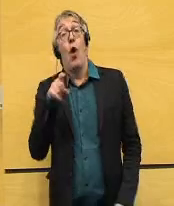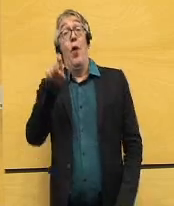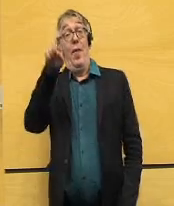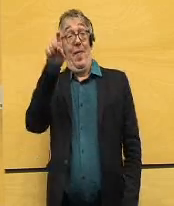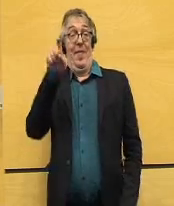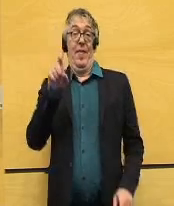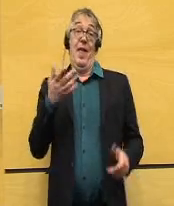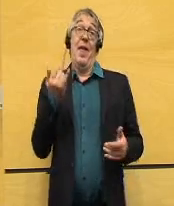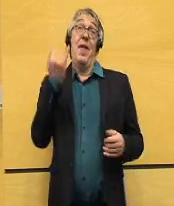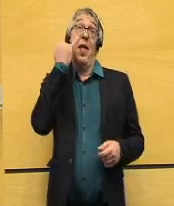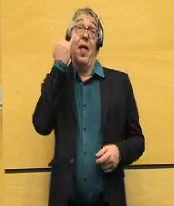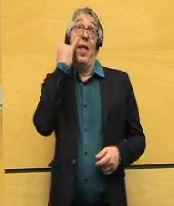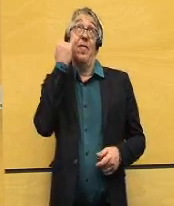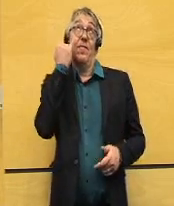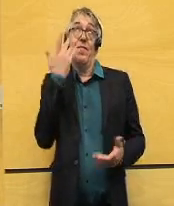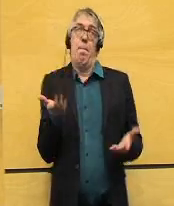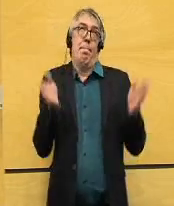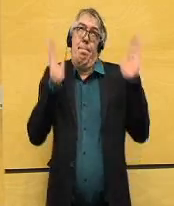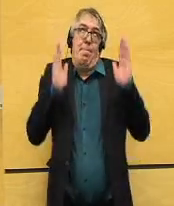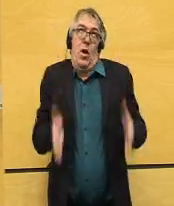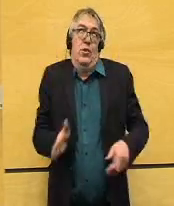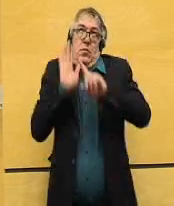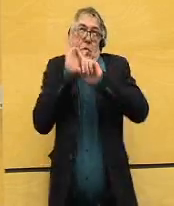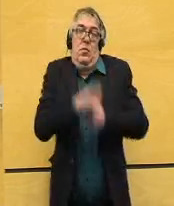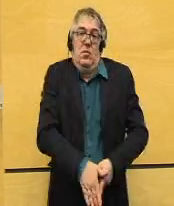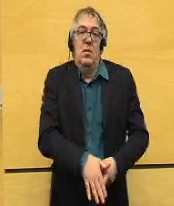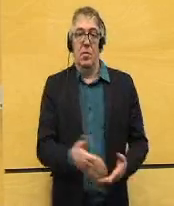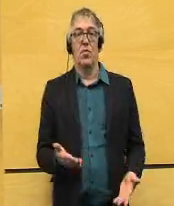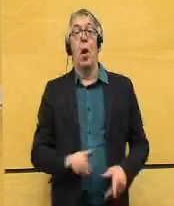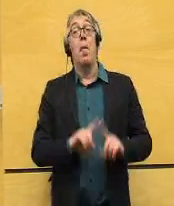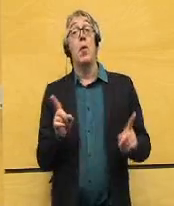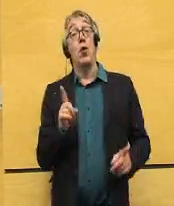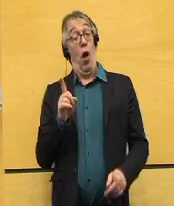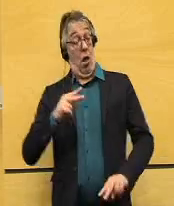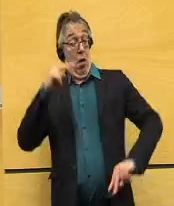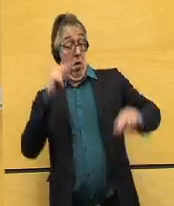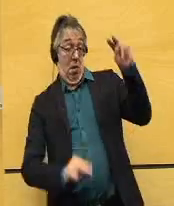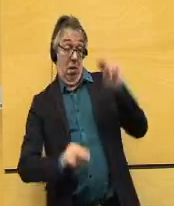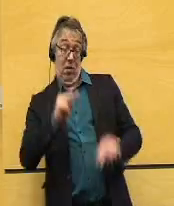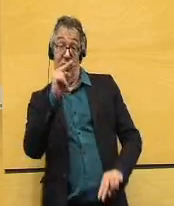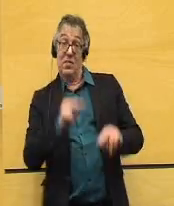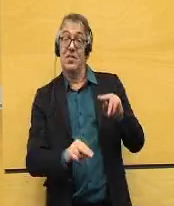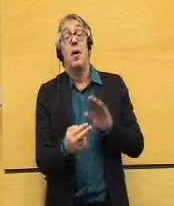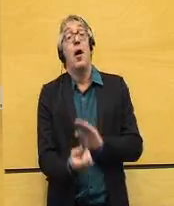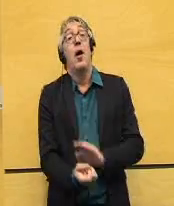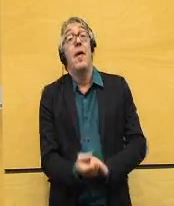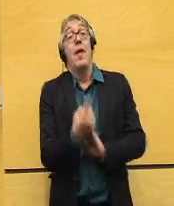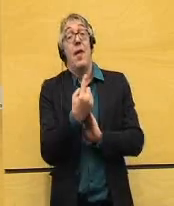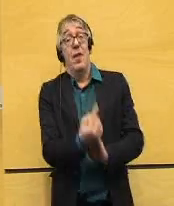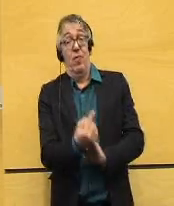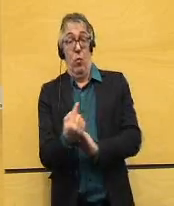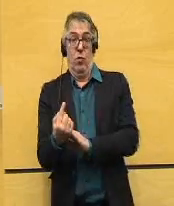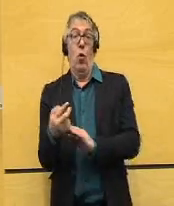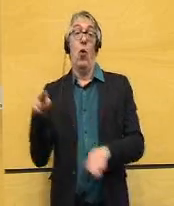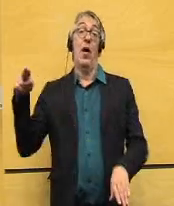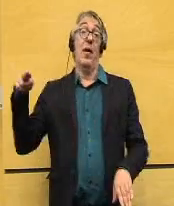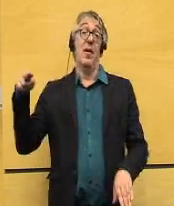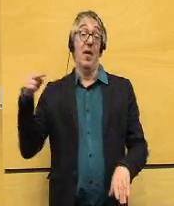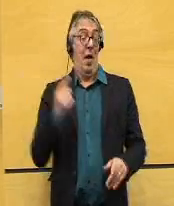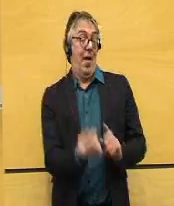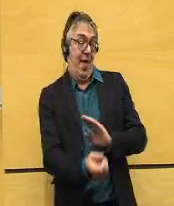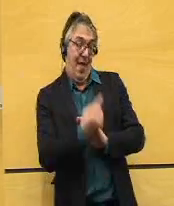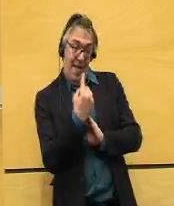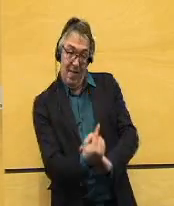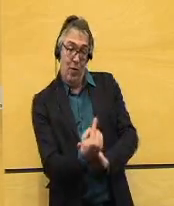case-by-case basis. This paragraph has been subjected to critical analysis by the NGO sector and